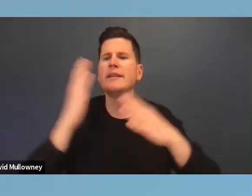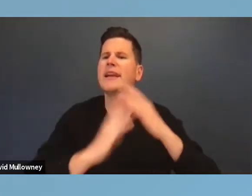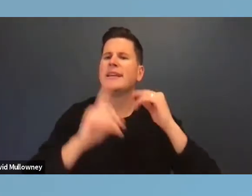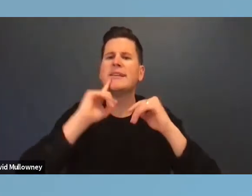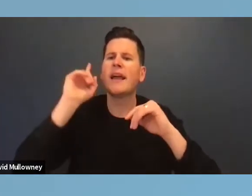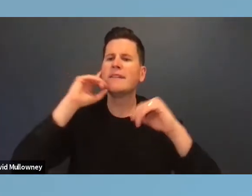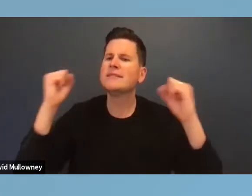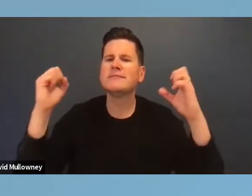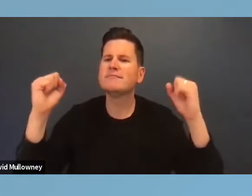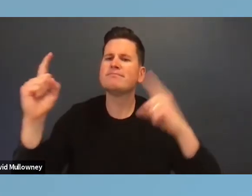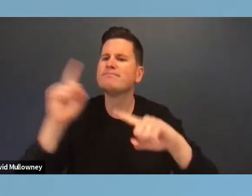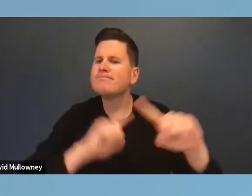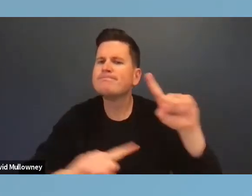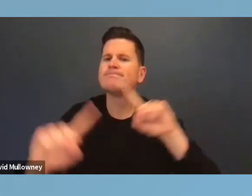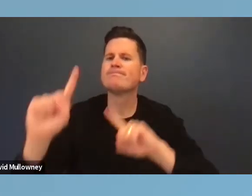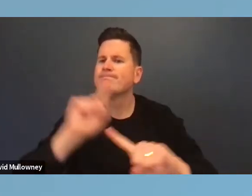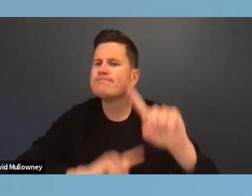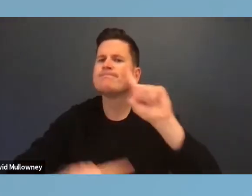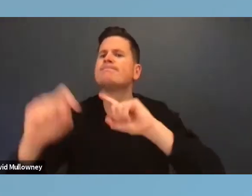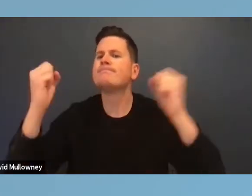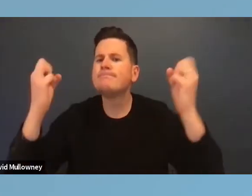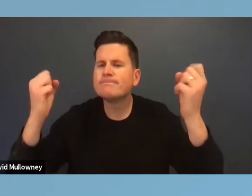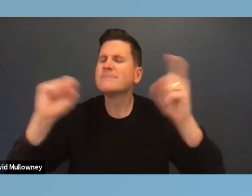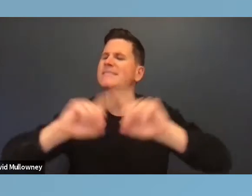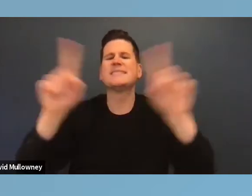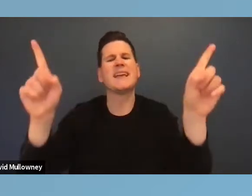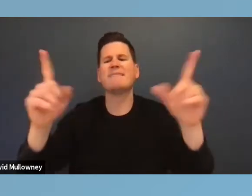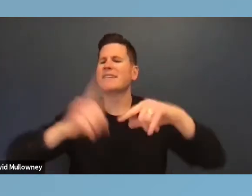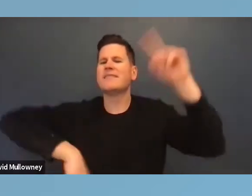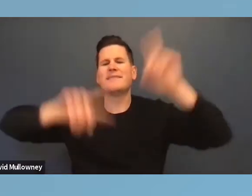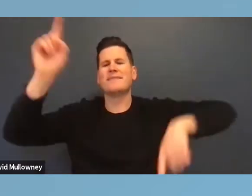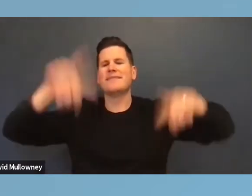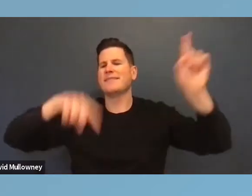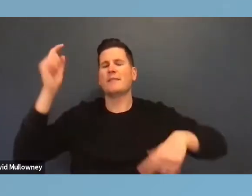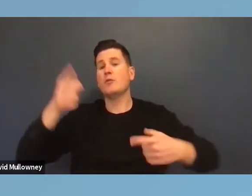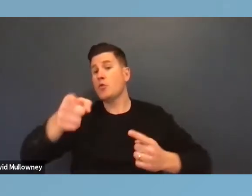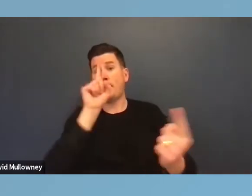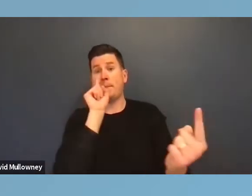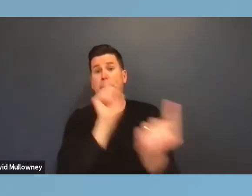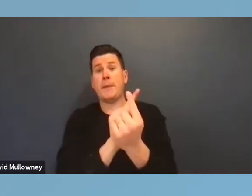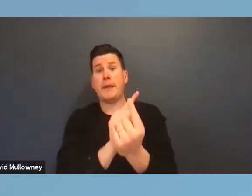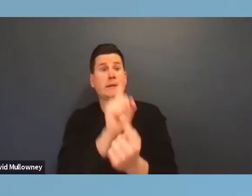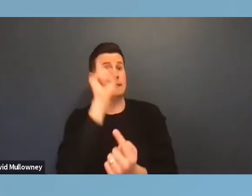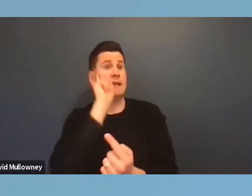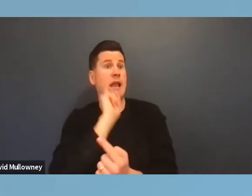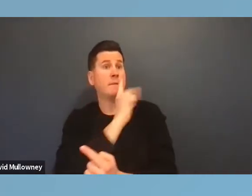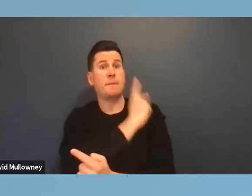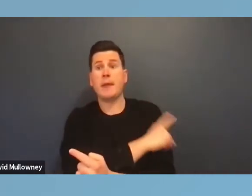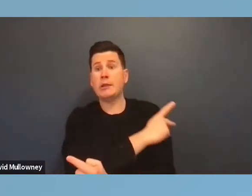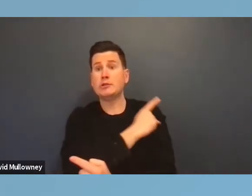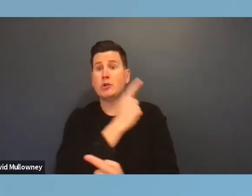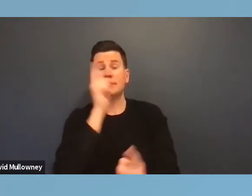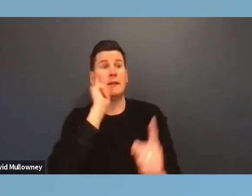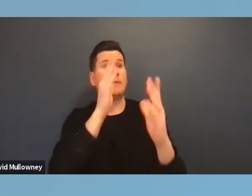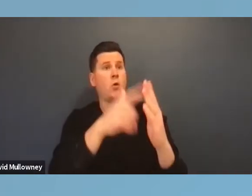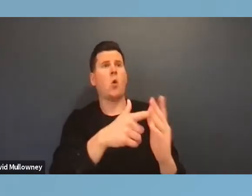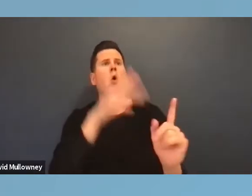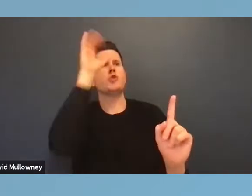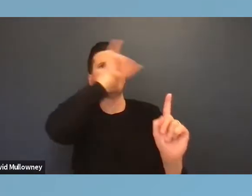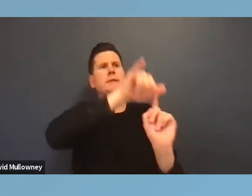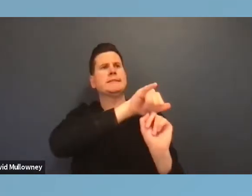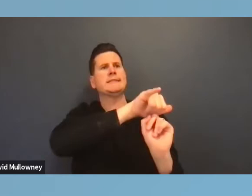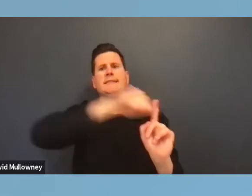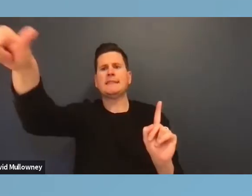use ASL very fluently, others do not. It varies greatly. And if you met a deaf